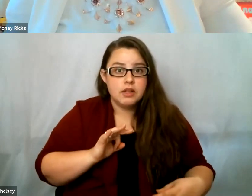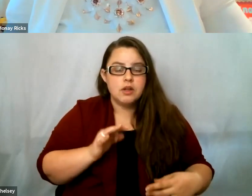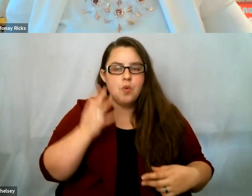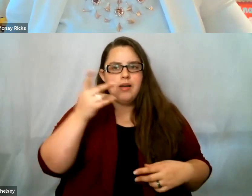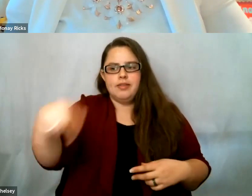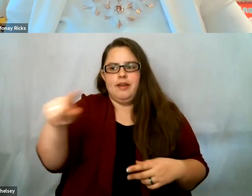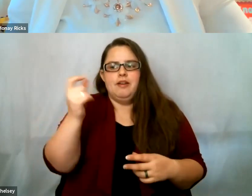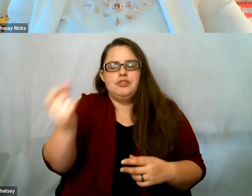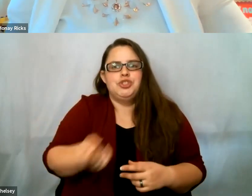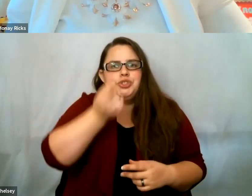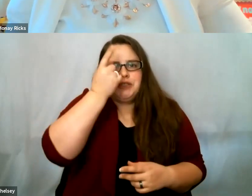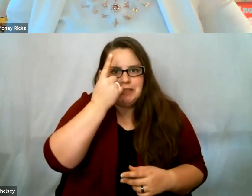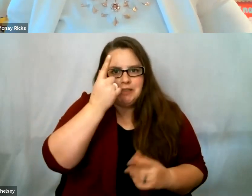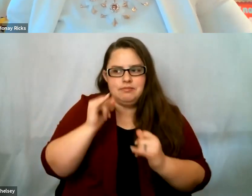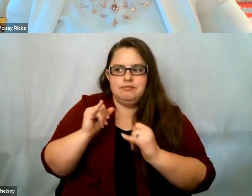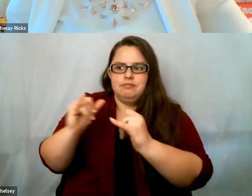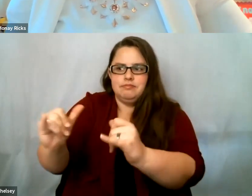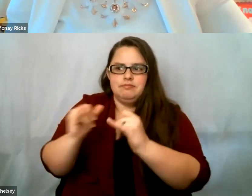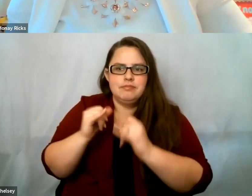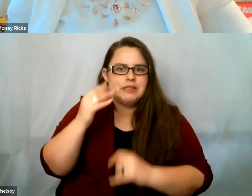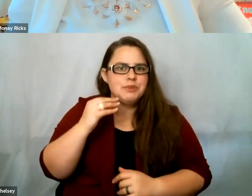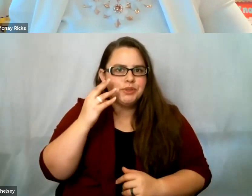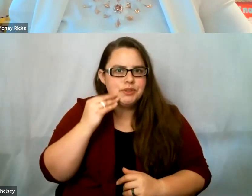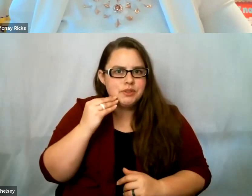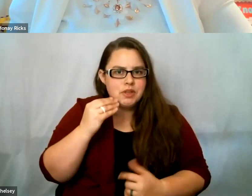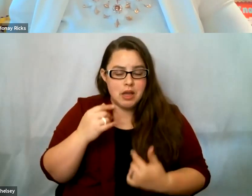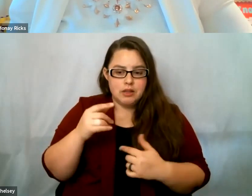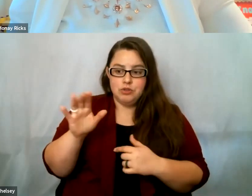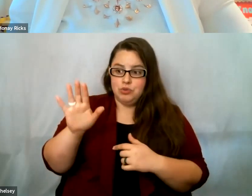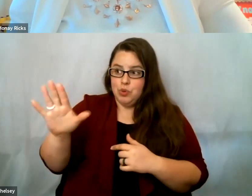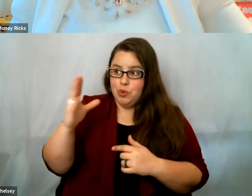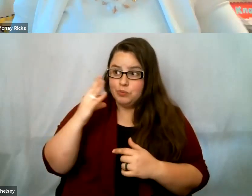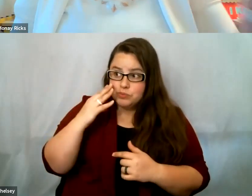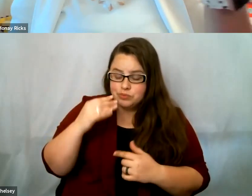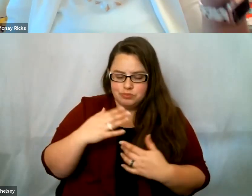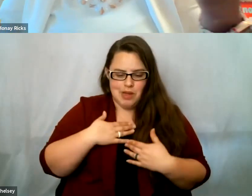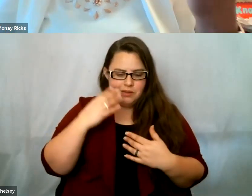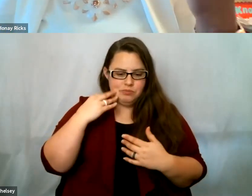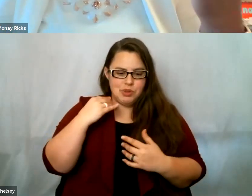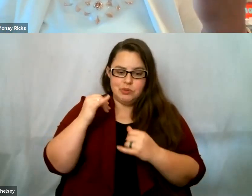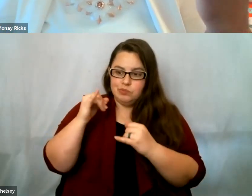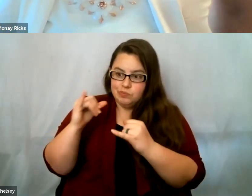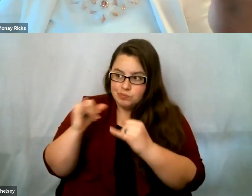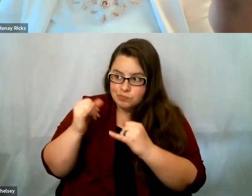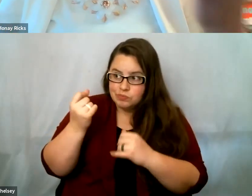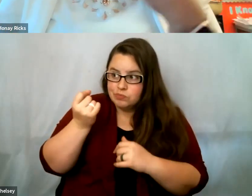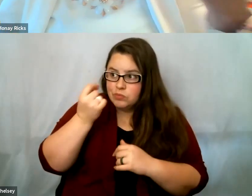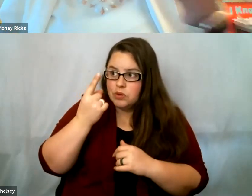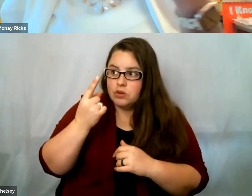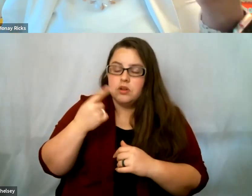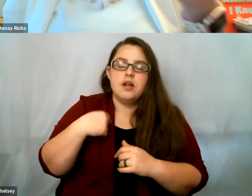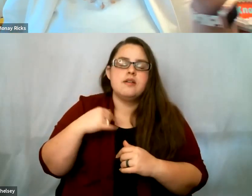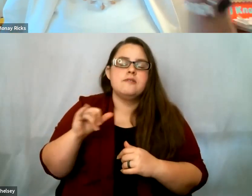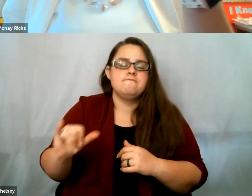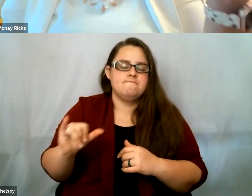understand. When I'm more understanding to your experiences, I can provide that grace because I've